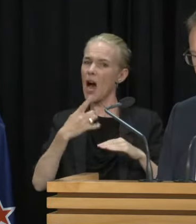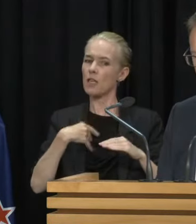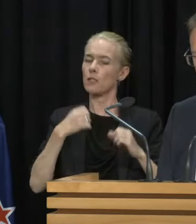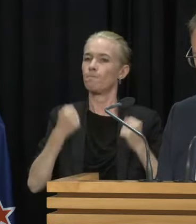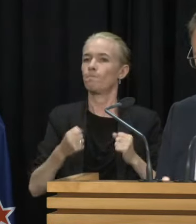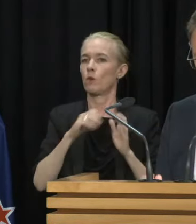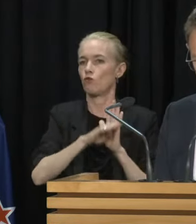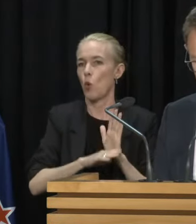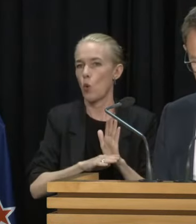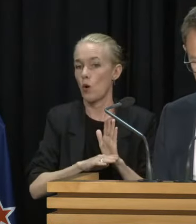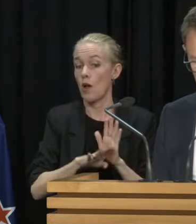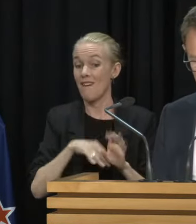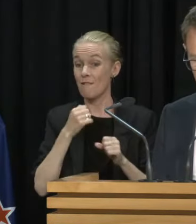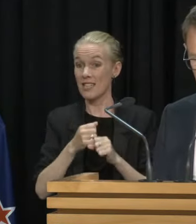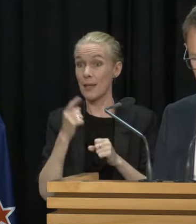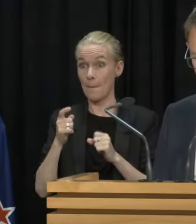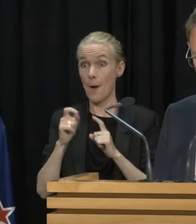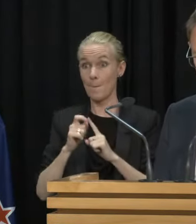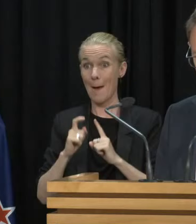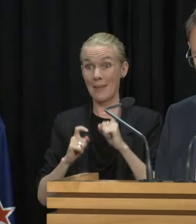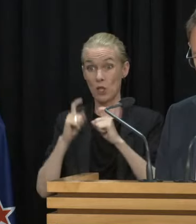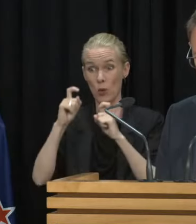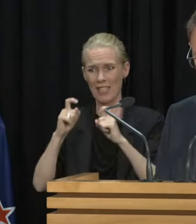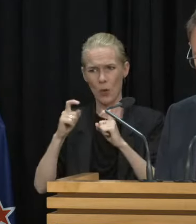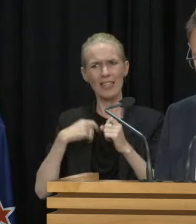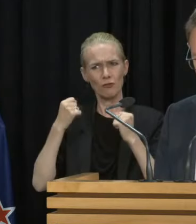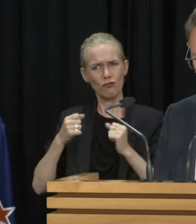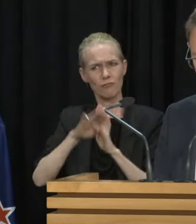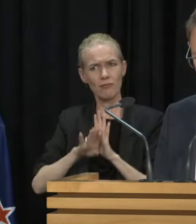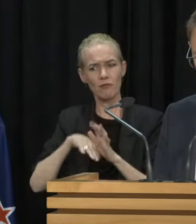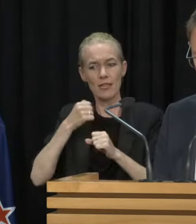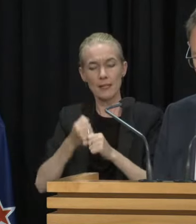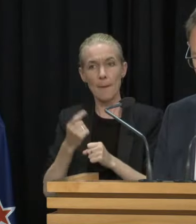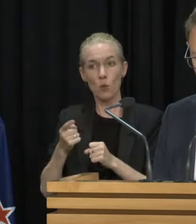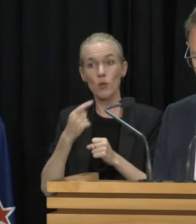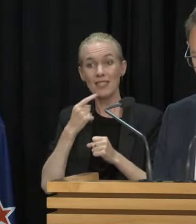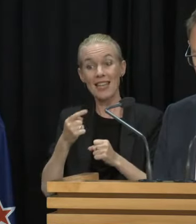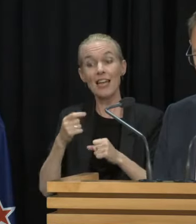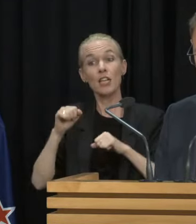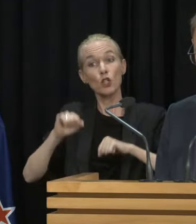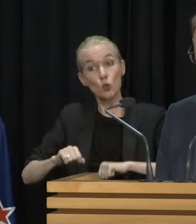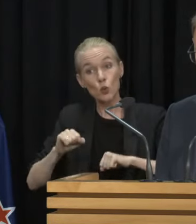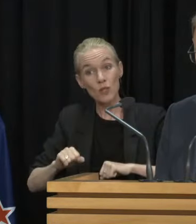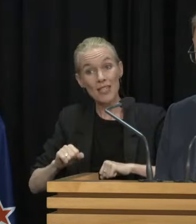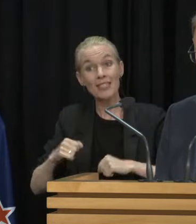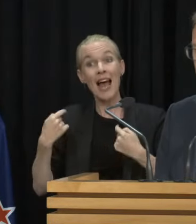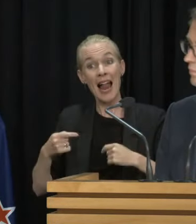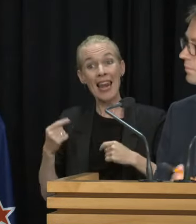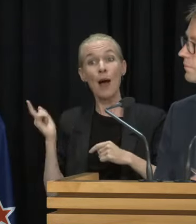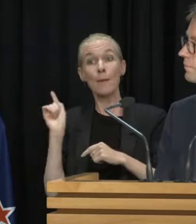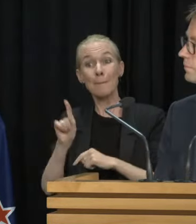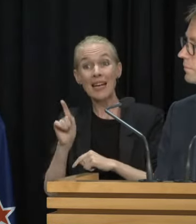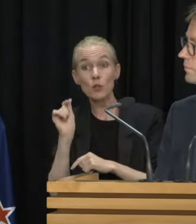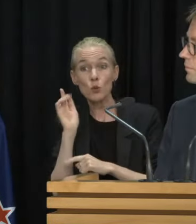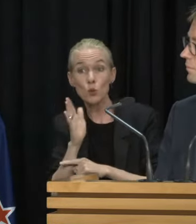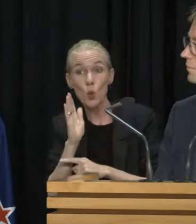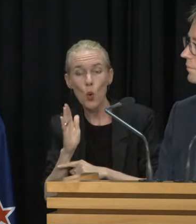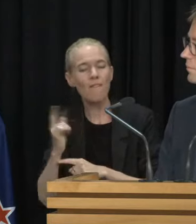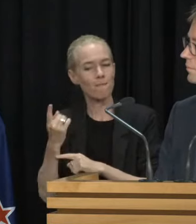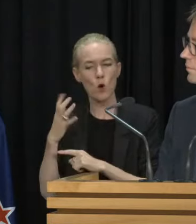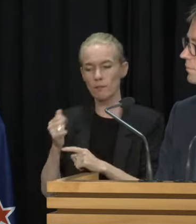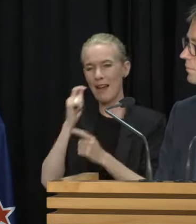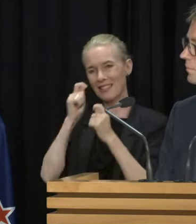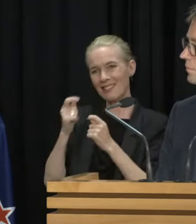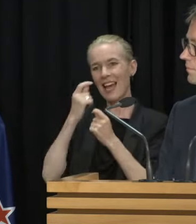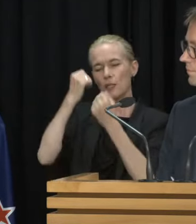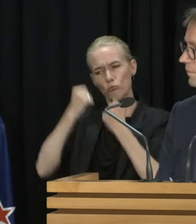we've already had preventative measures in place, like the fact that they had to have a negative test before they were able to return back to school. So we've seen this